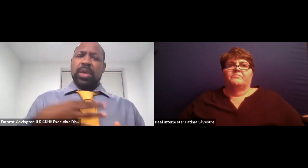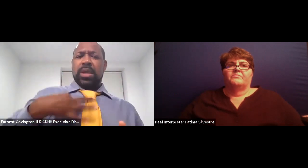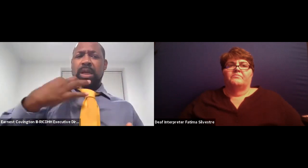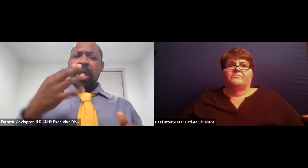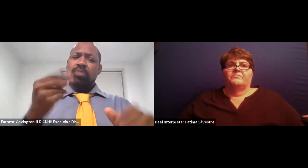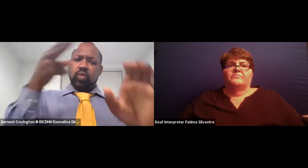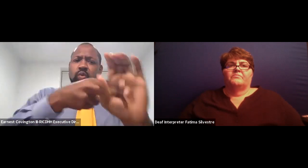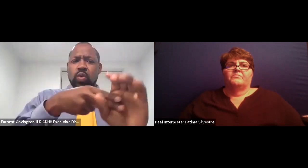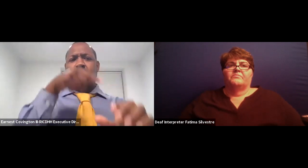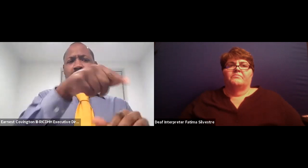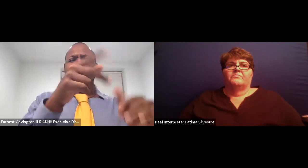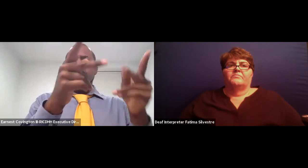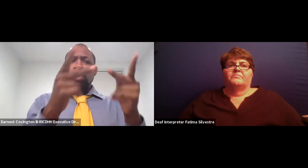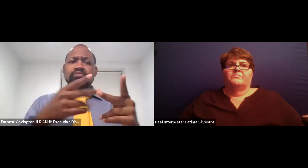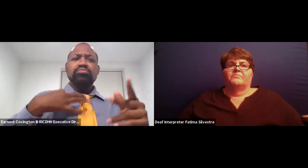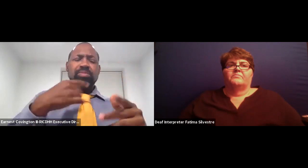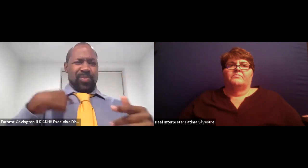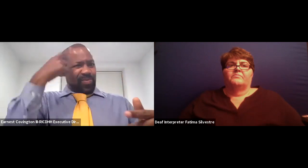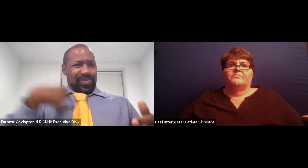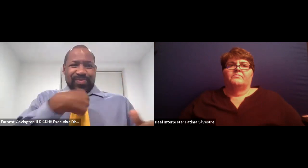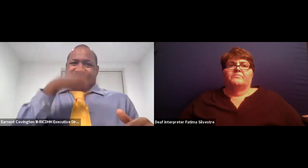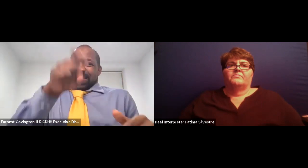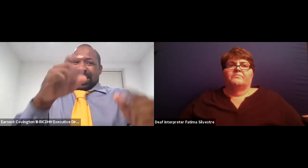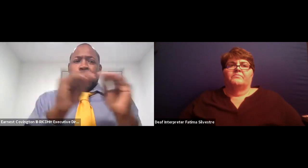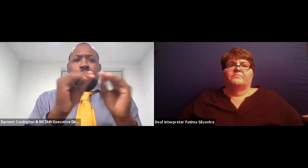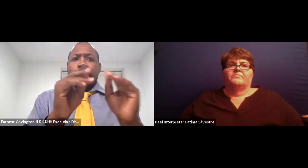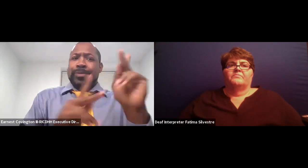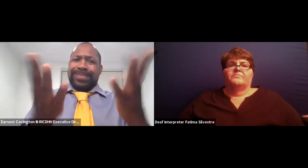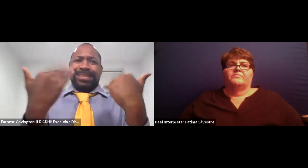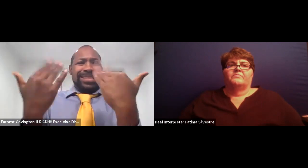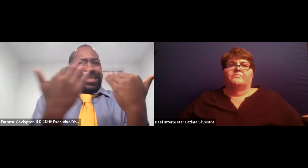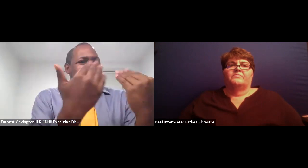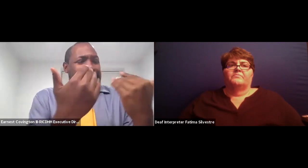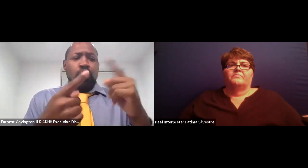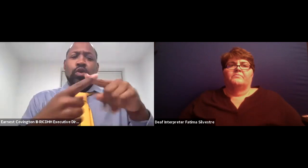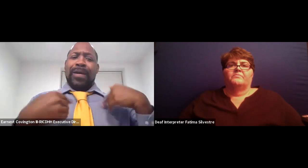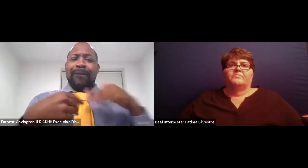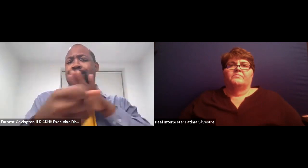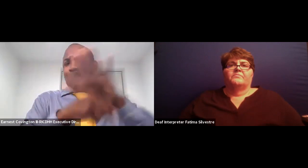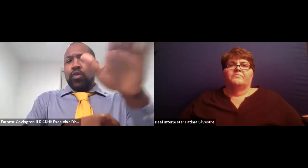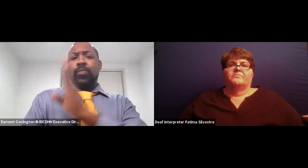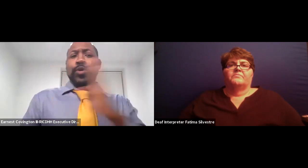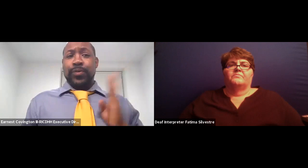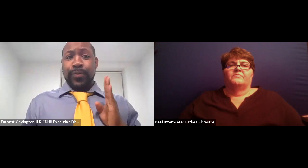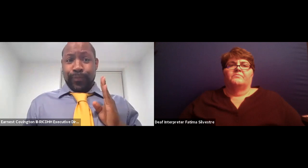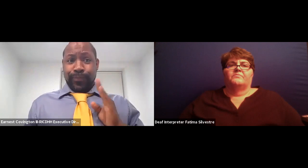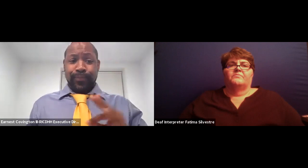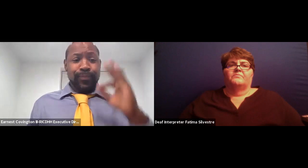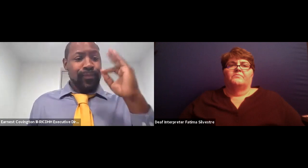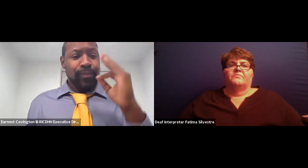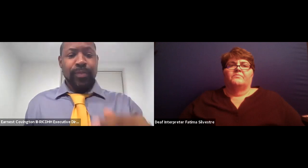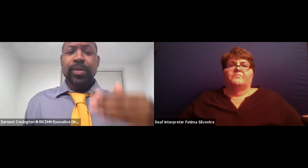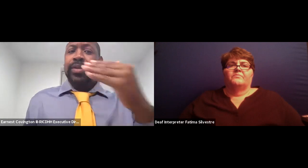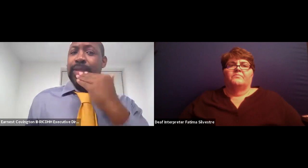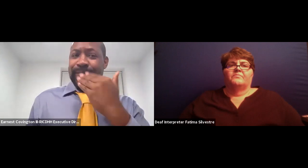2 who are deaf and use ASL, and we have 2 more positions for people who are deaf and use ASL. We need more people, and we